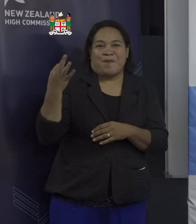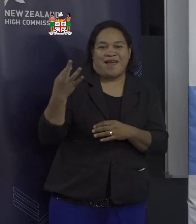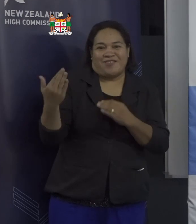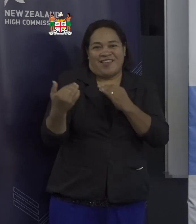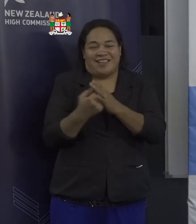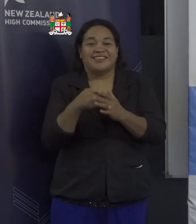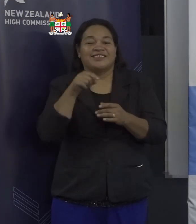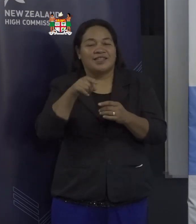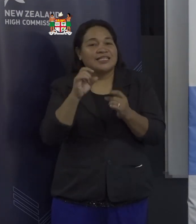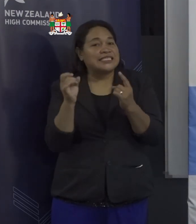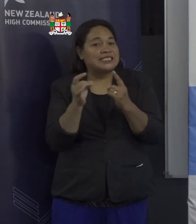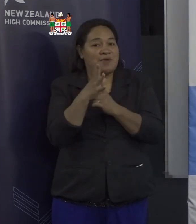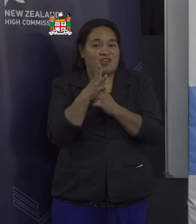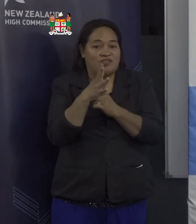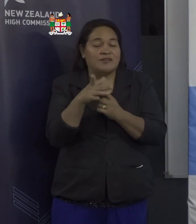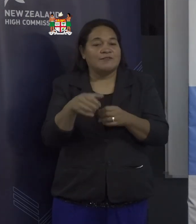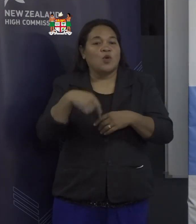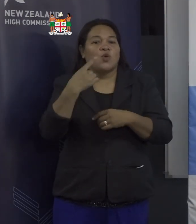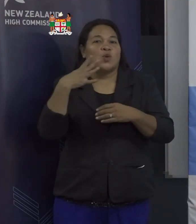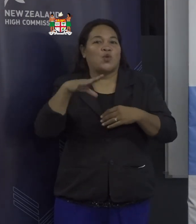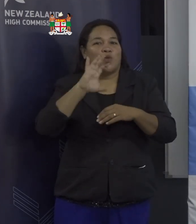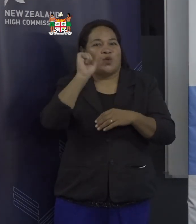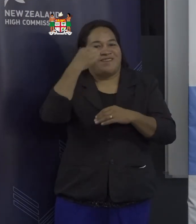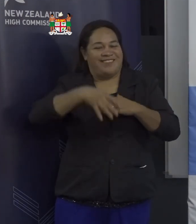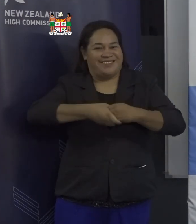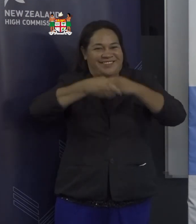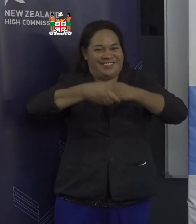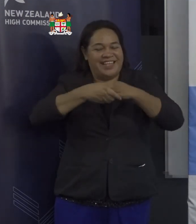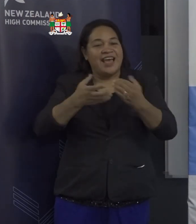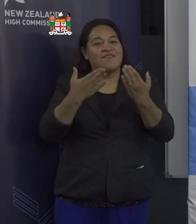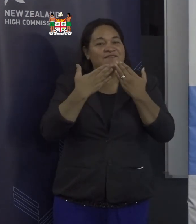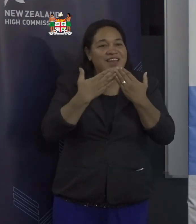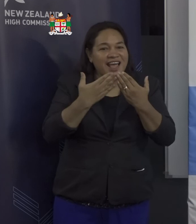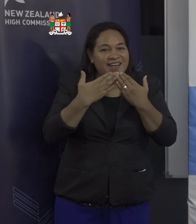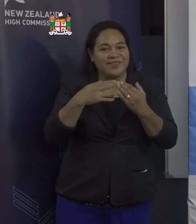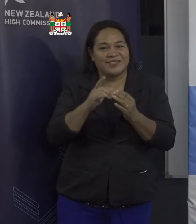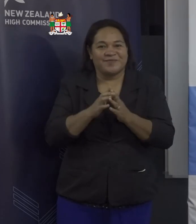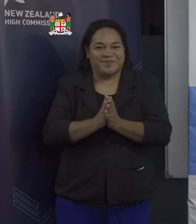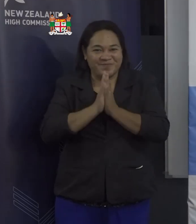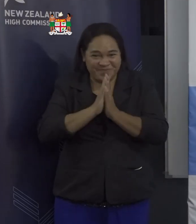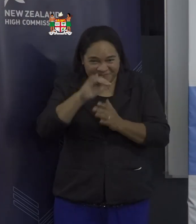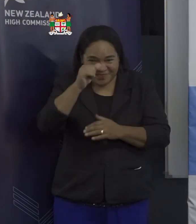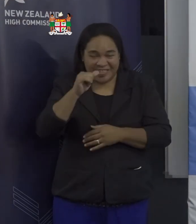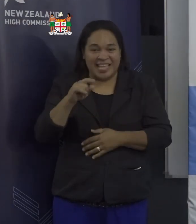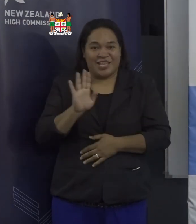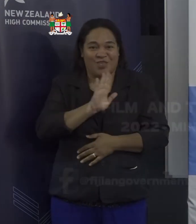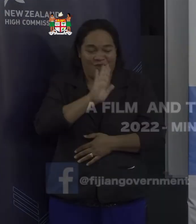special congratulations to our prize winners for 2021. Vinaka Vakalevu, Danivad, kia ora.